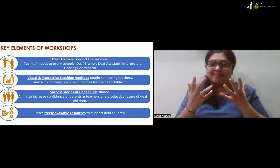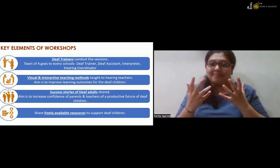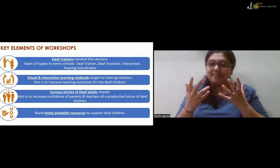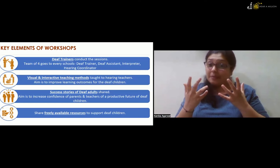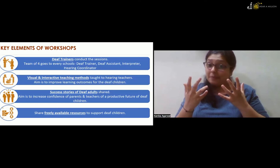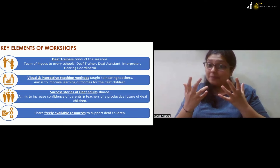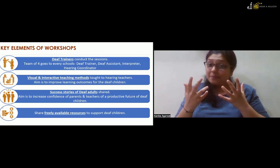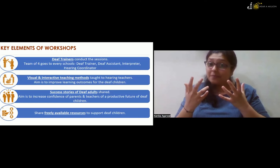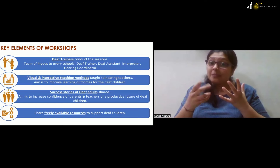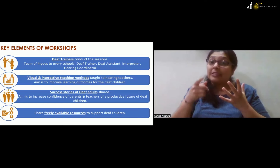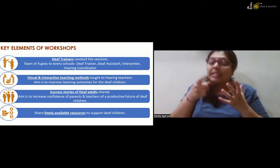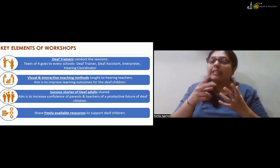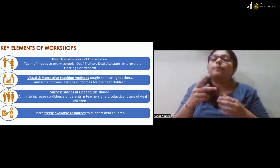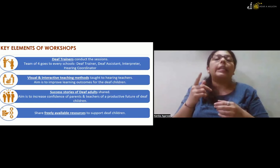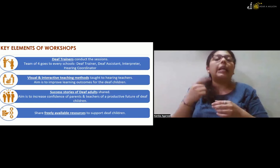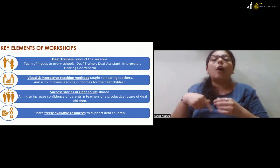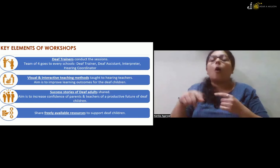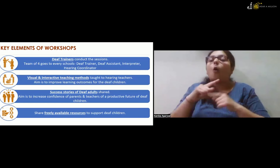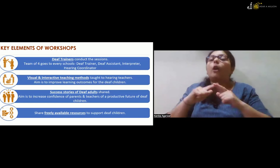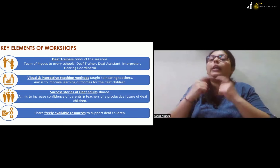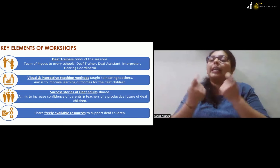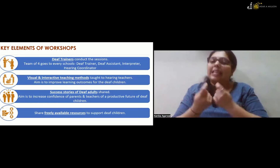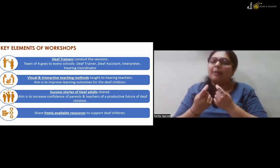the help in their deaf education.